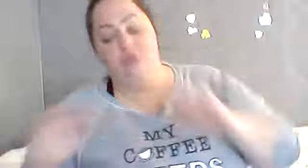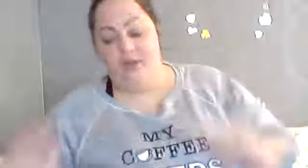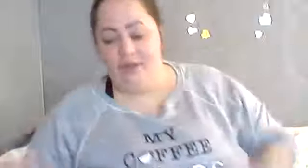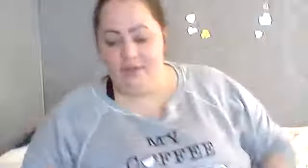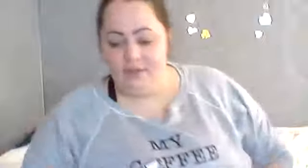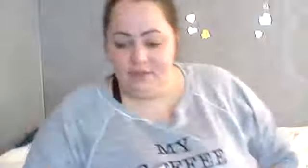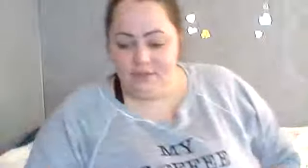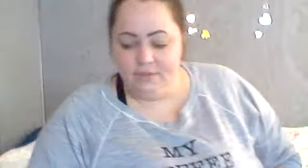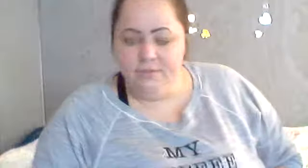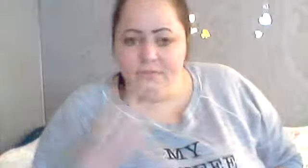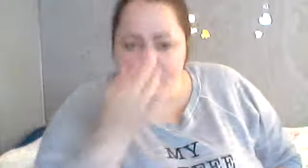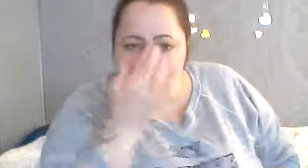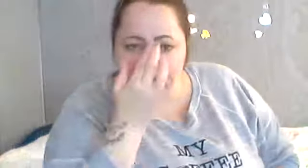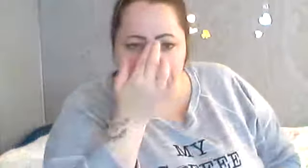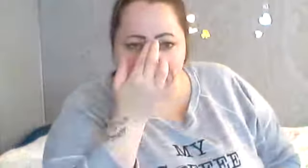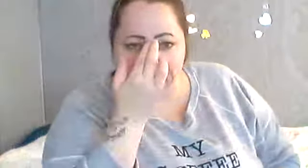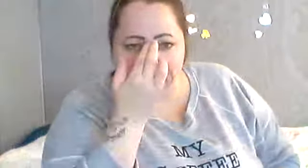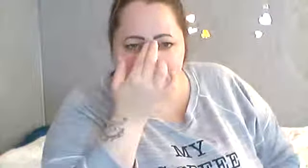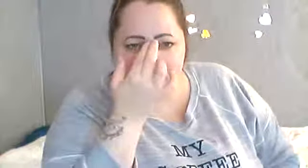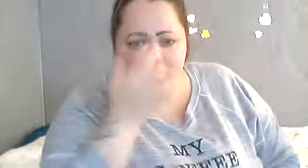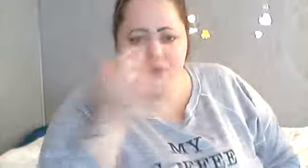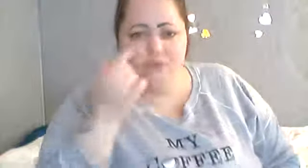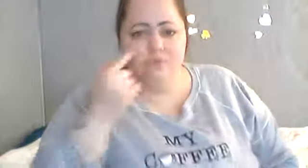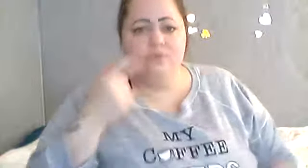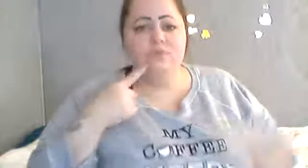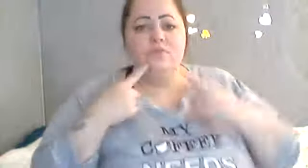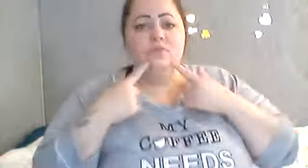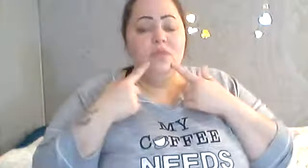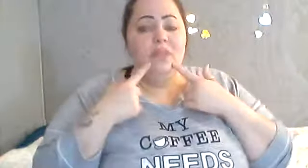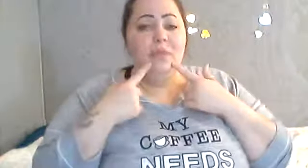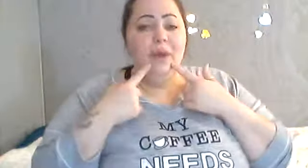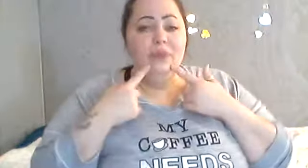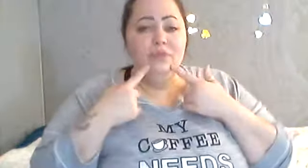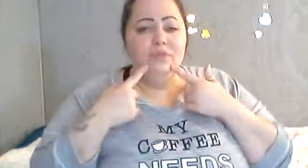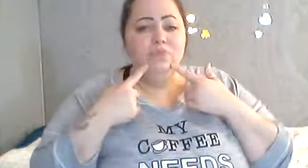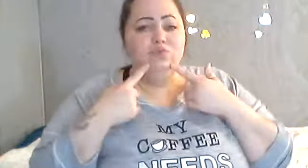Okay. You need the eyebrows furrowed, the mouth morphine.